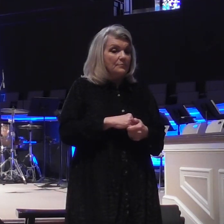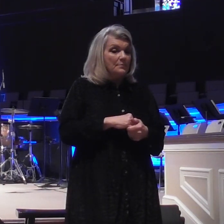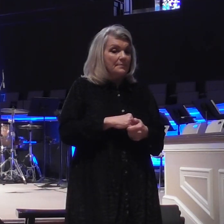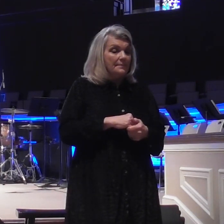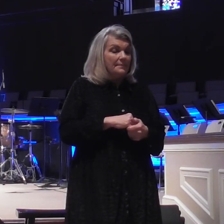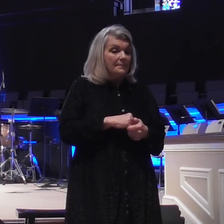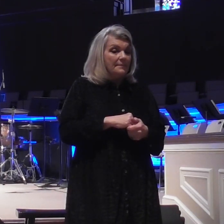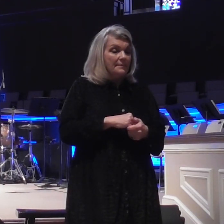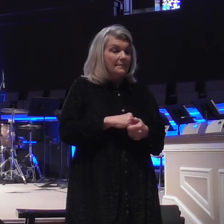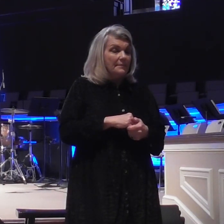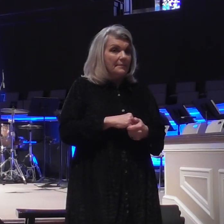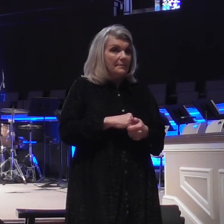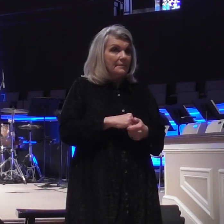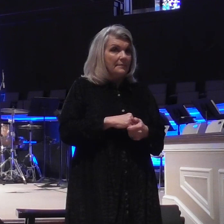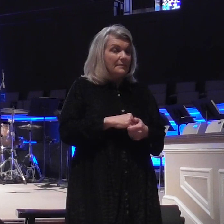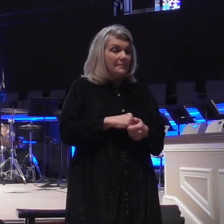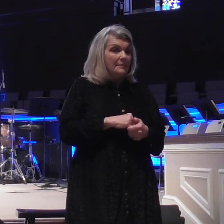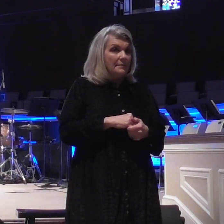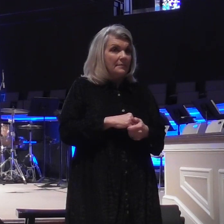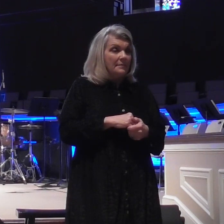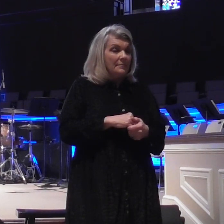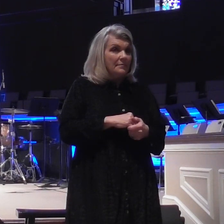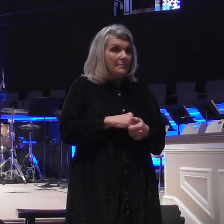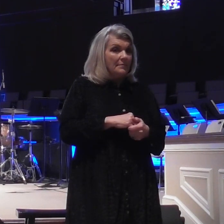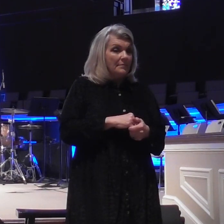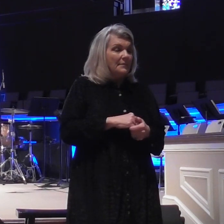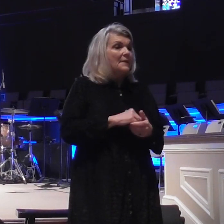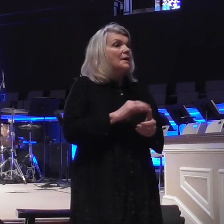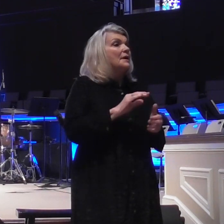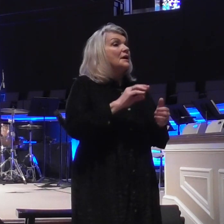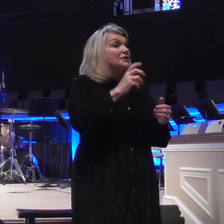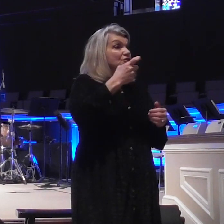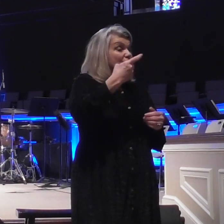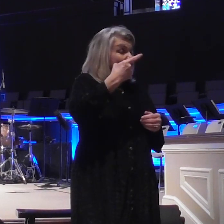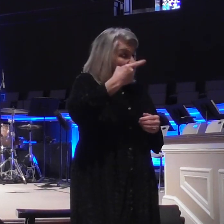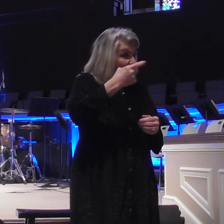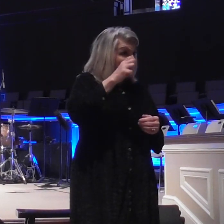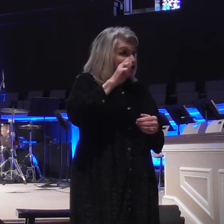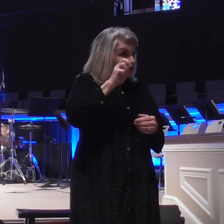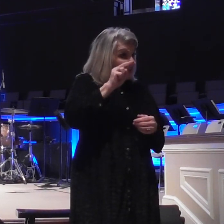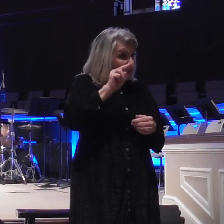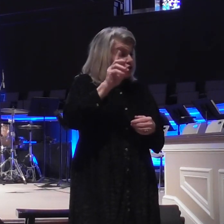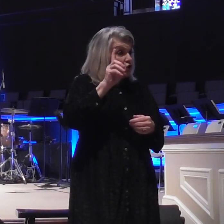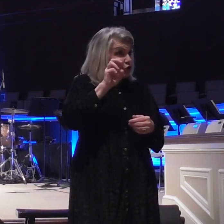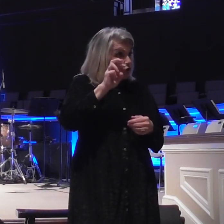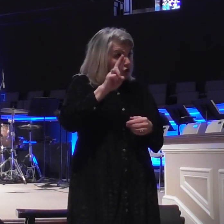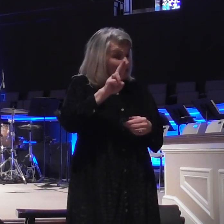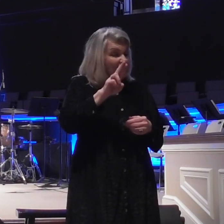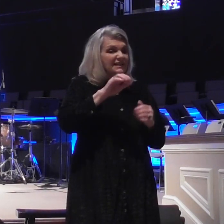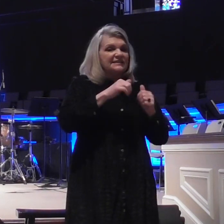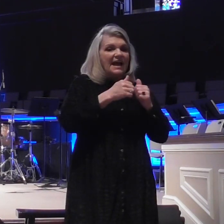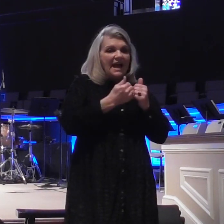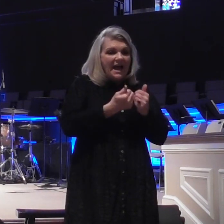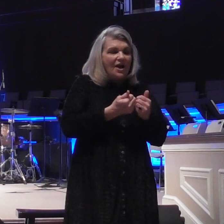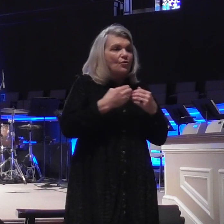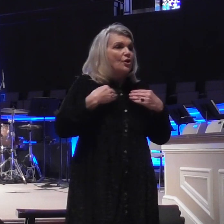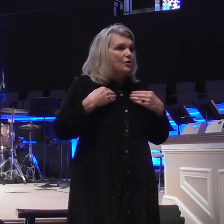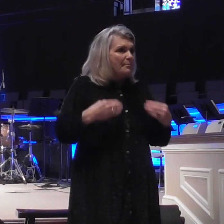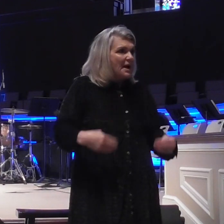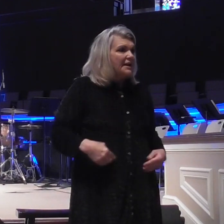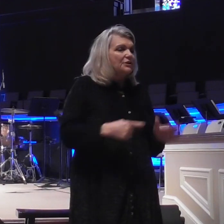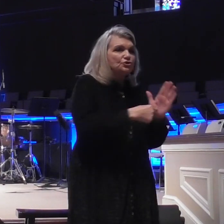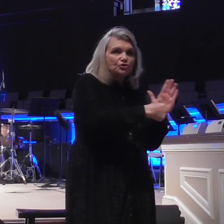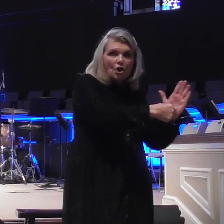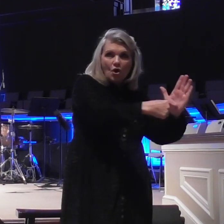gender is how bodily sex works itself out in relationships and in the world. But that is